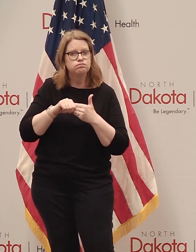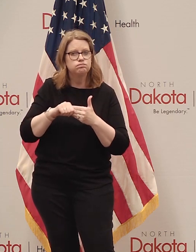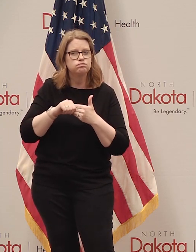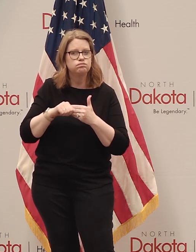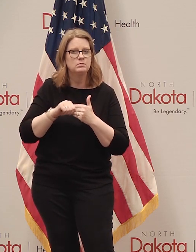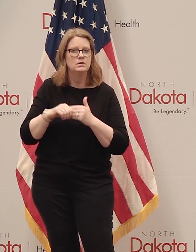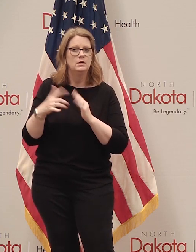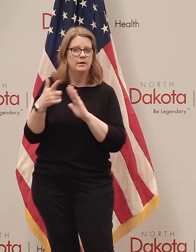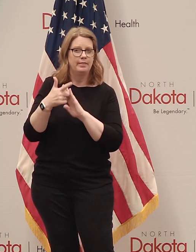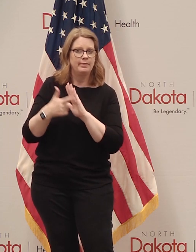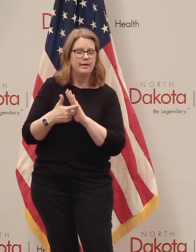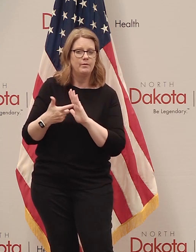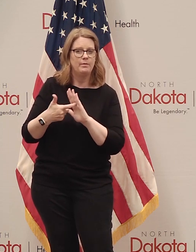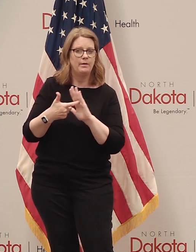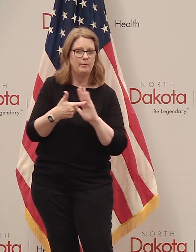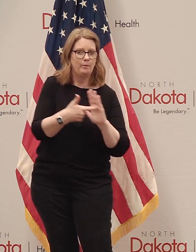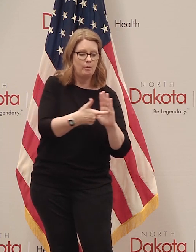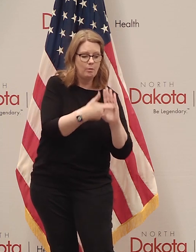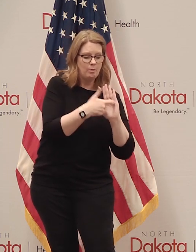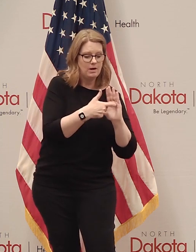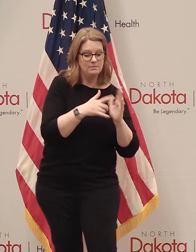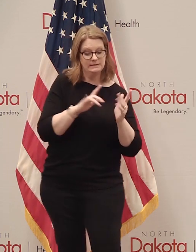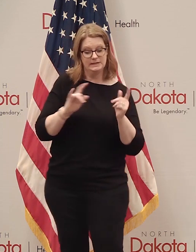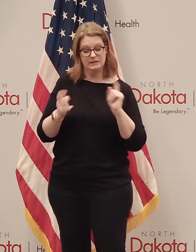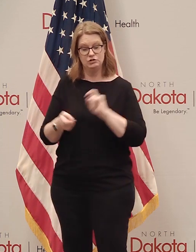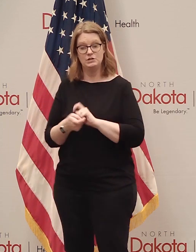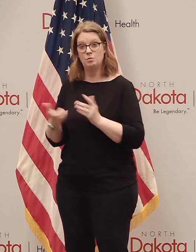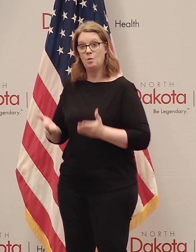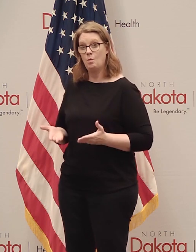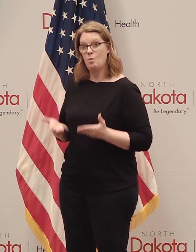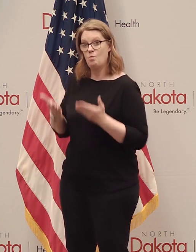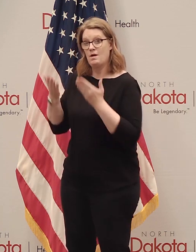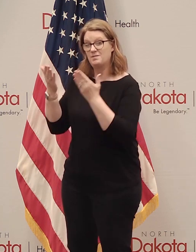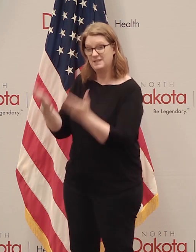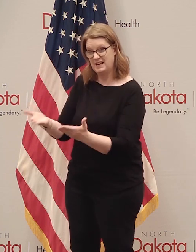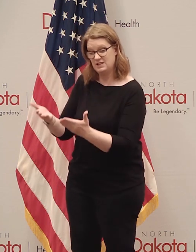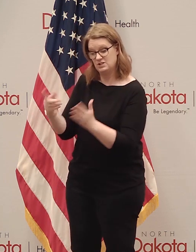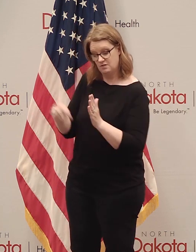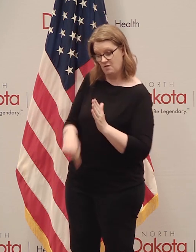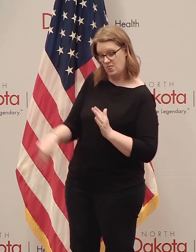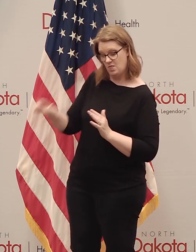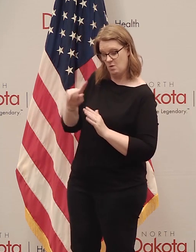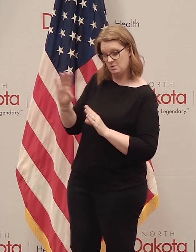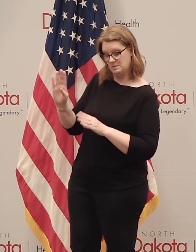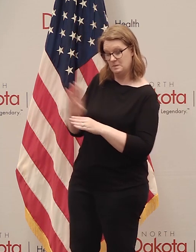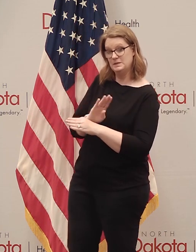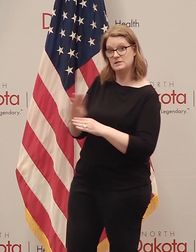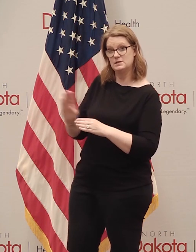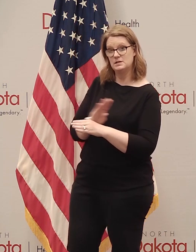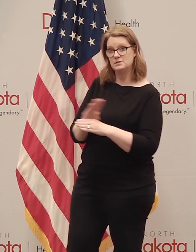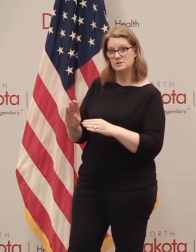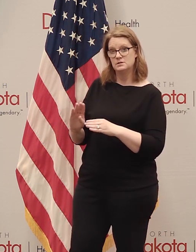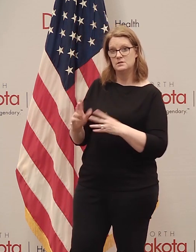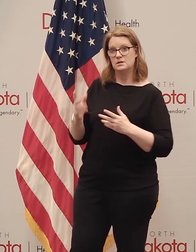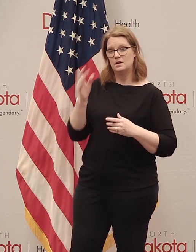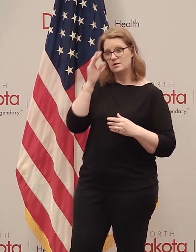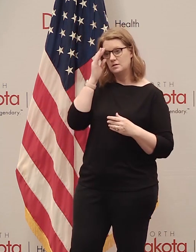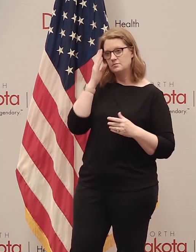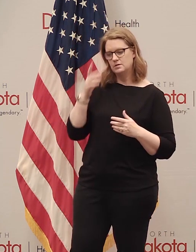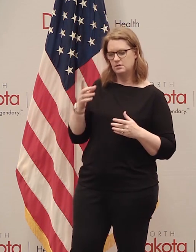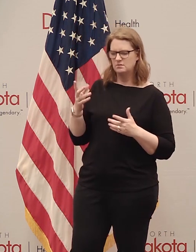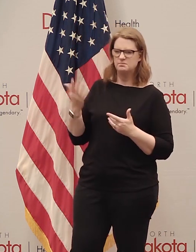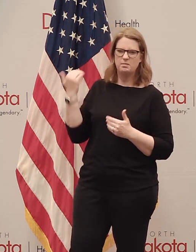legal requirements to just simply recommendations or guidelines for those businesses that had previously, during the middle of